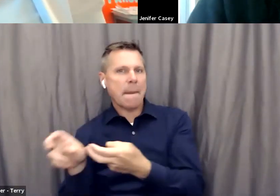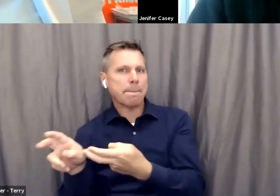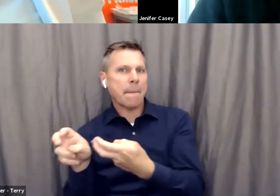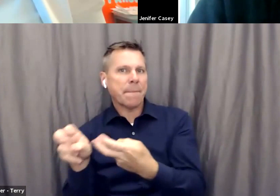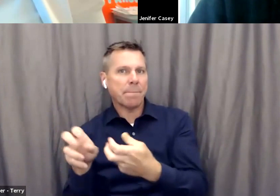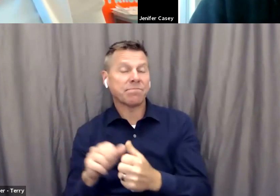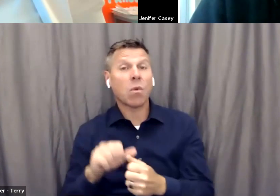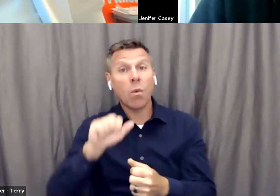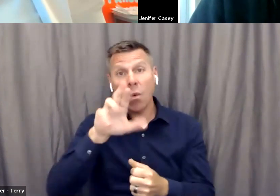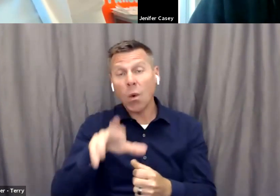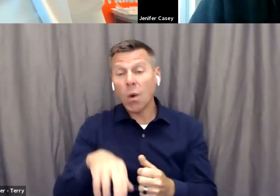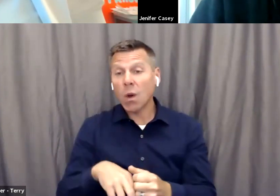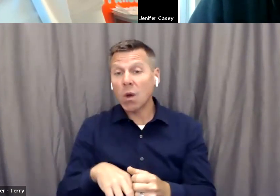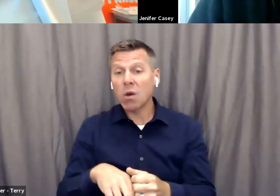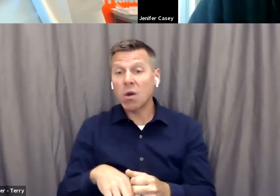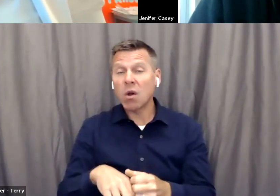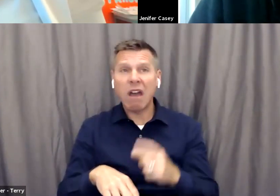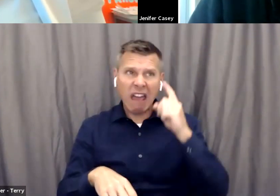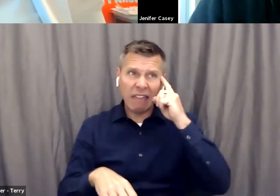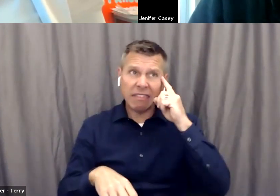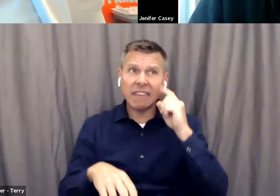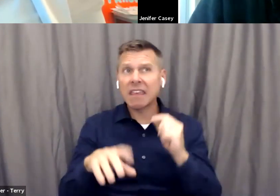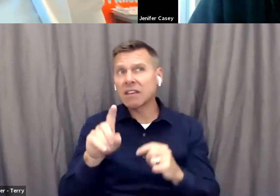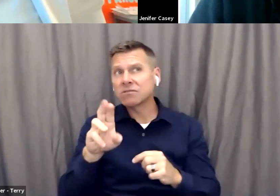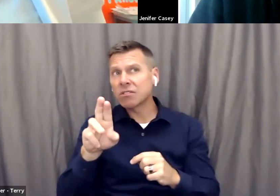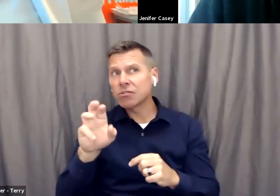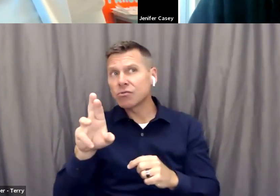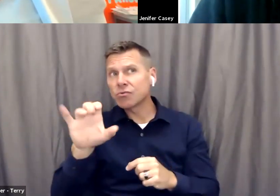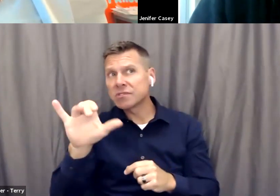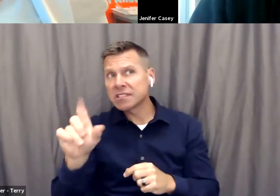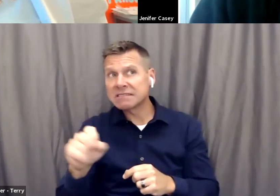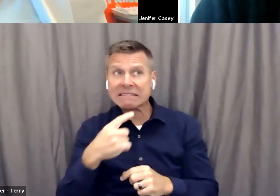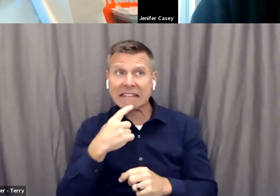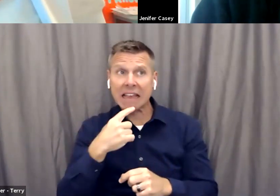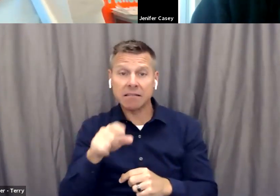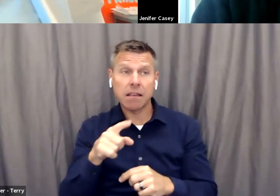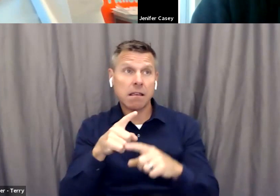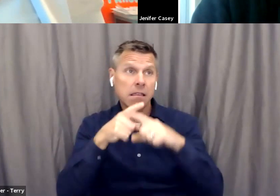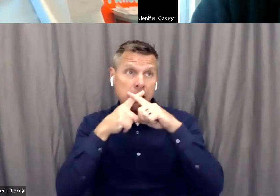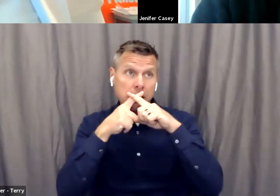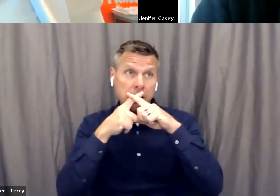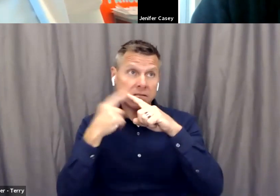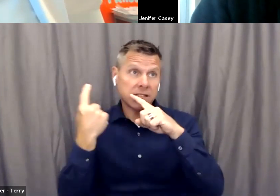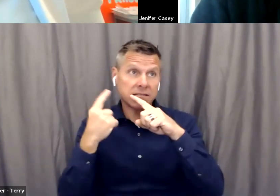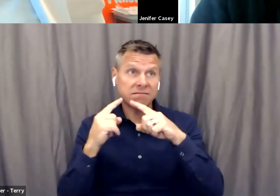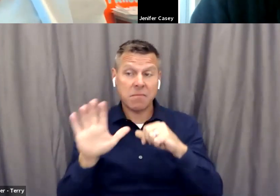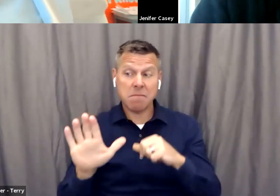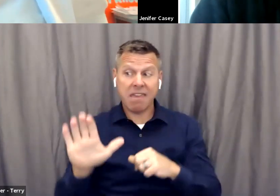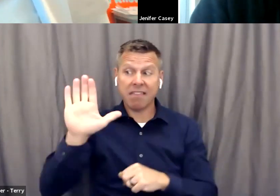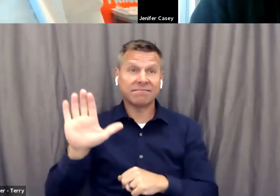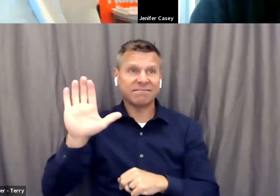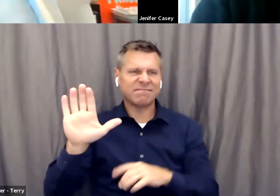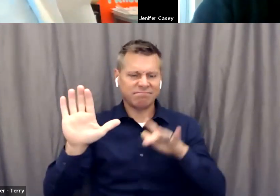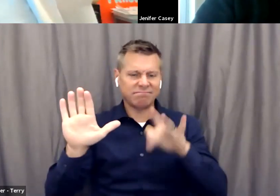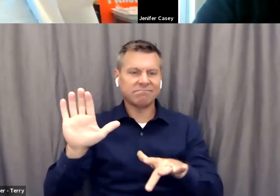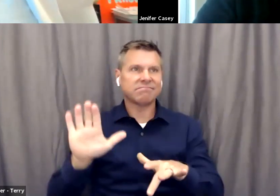or I think you mentioned Dr. Ricks about they can just possibly raise their hand or